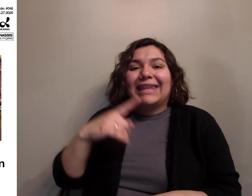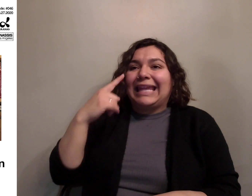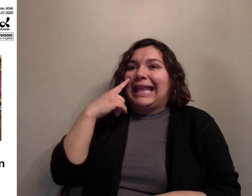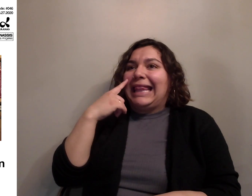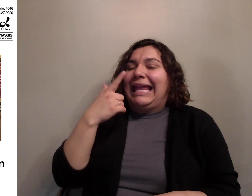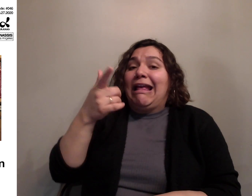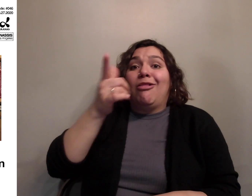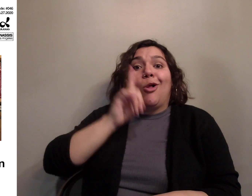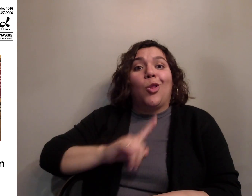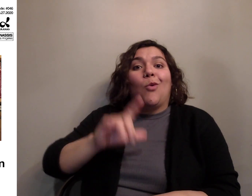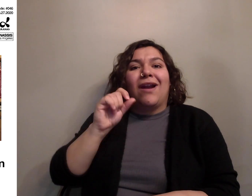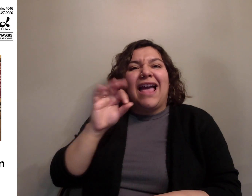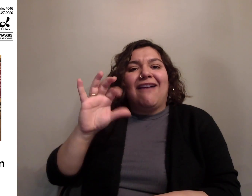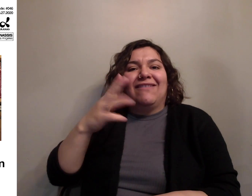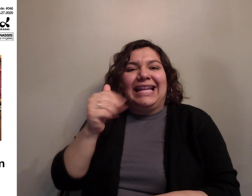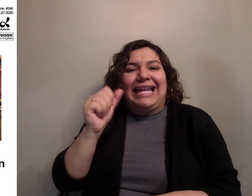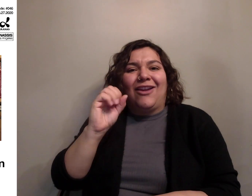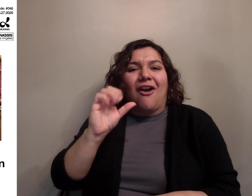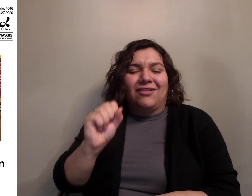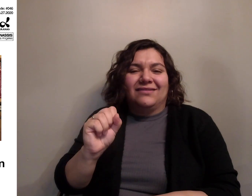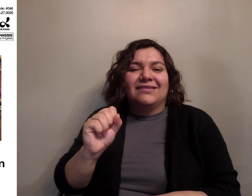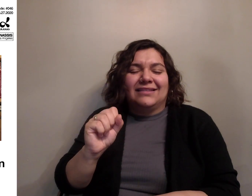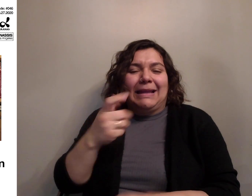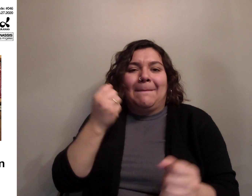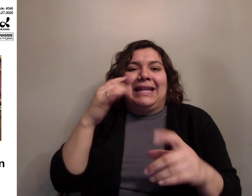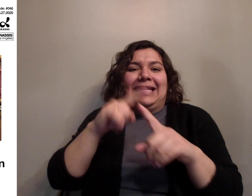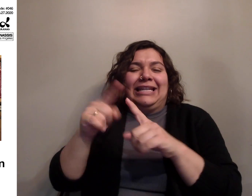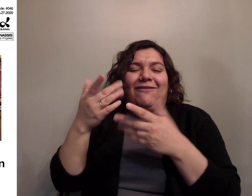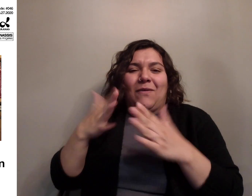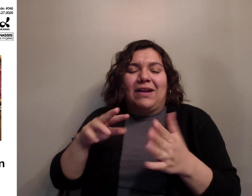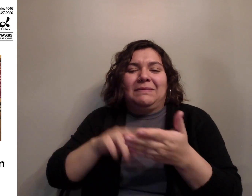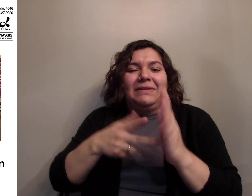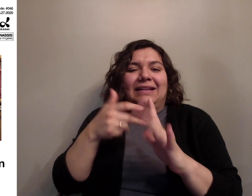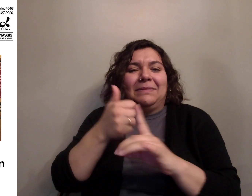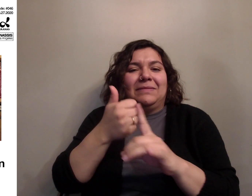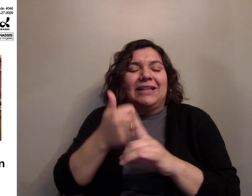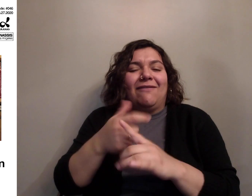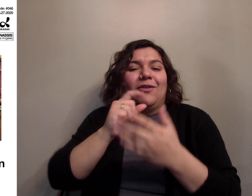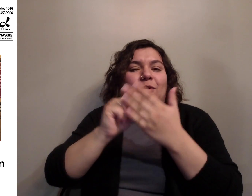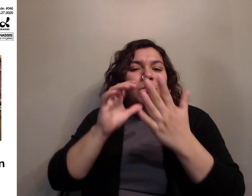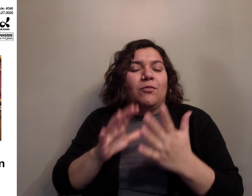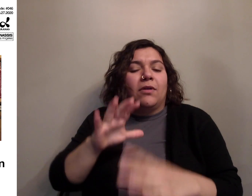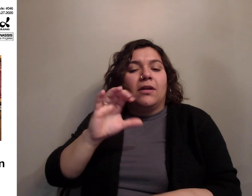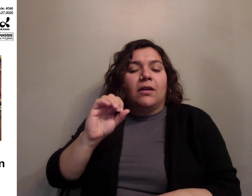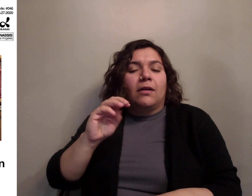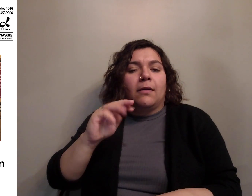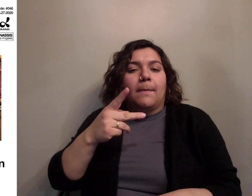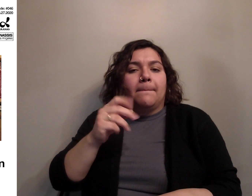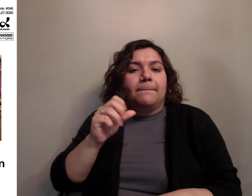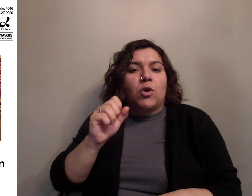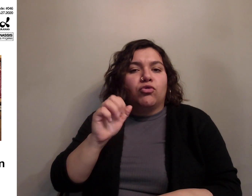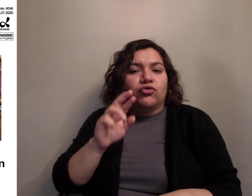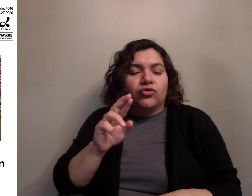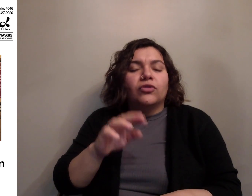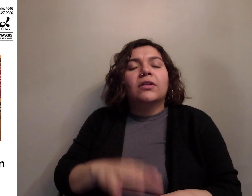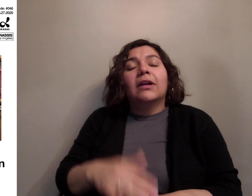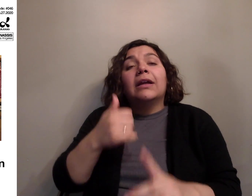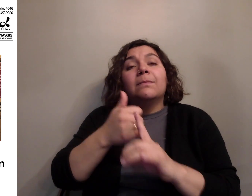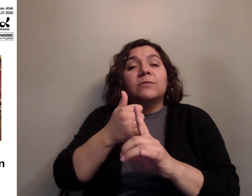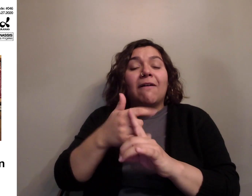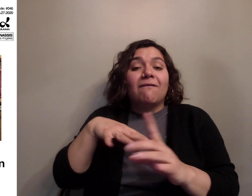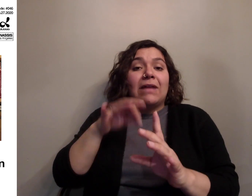Yes, well, he is the Lord of Chaos in many ways, a composer who has